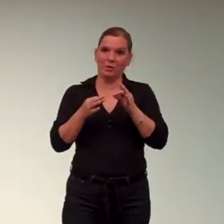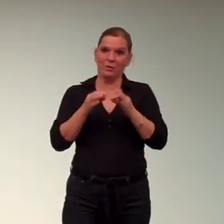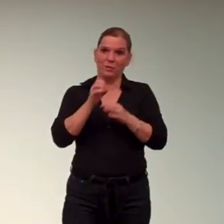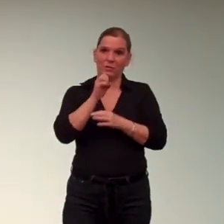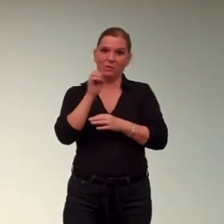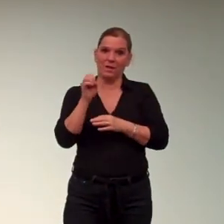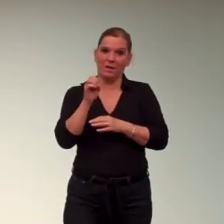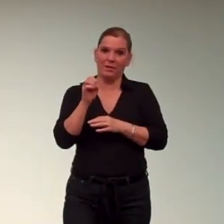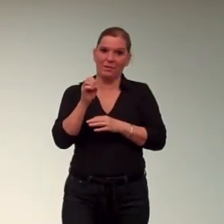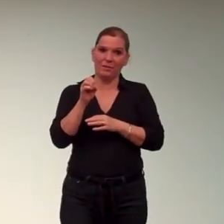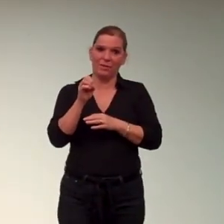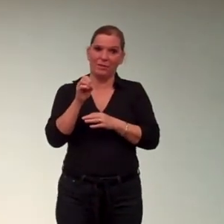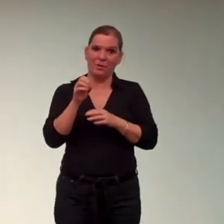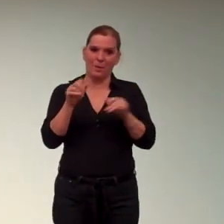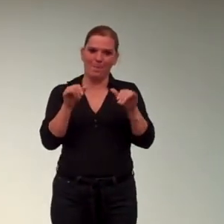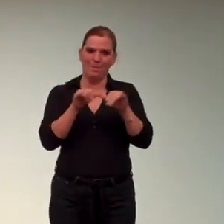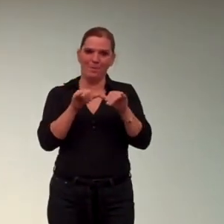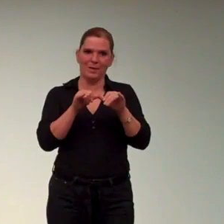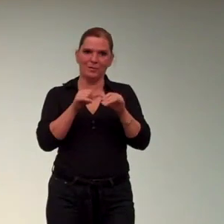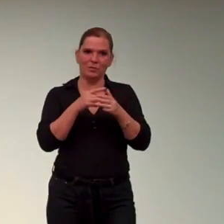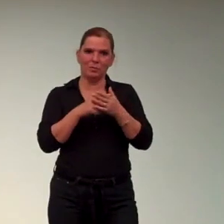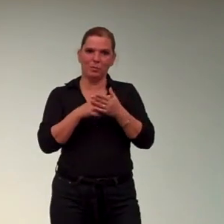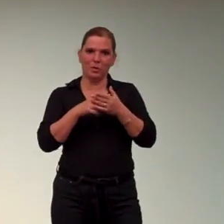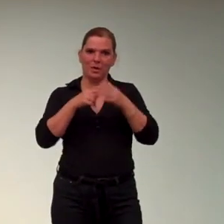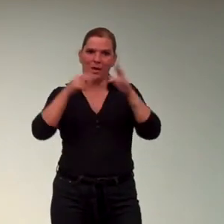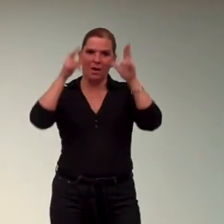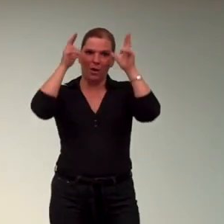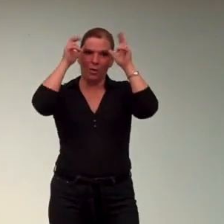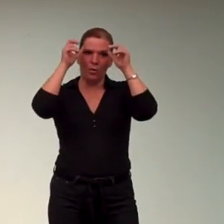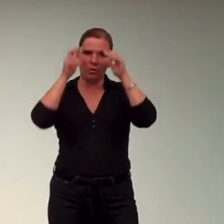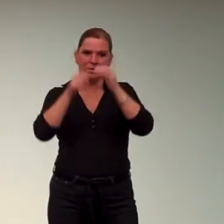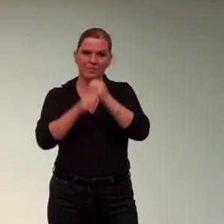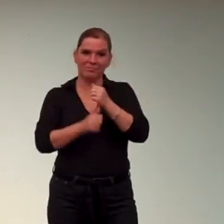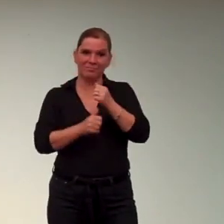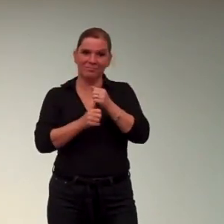ever measured what a horse can produce.